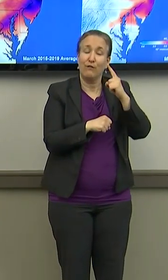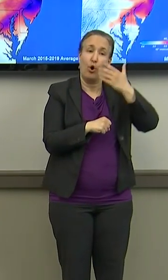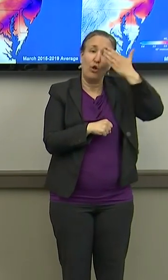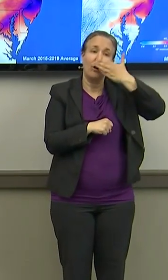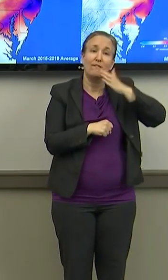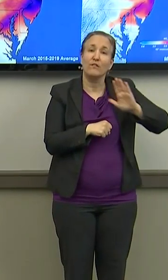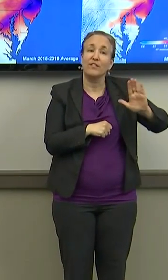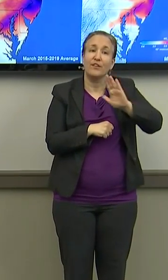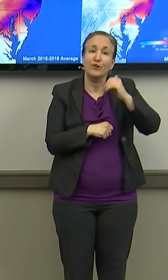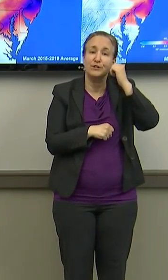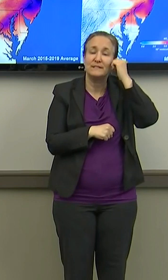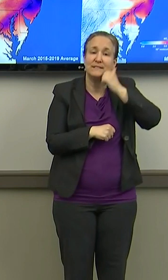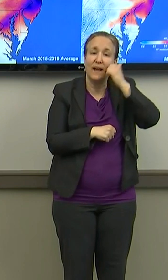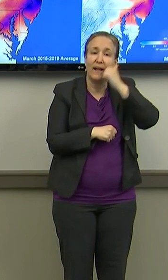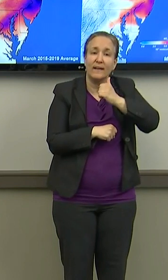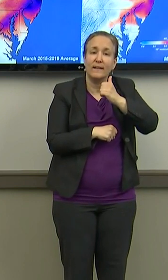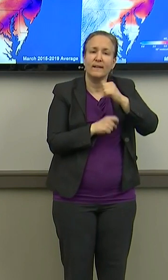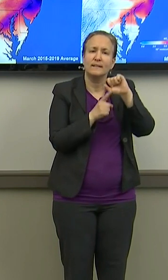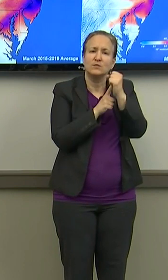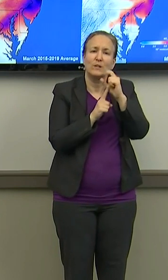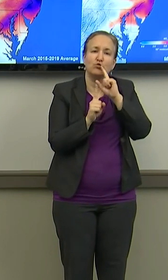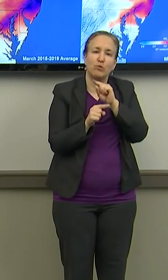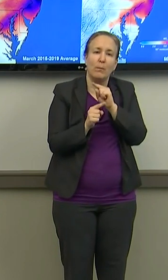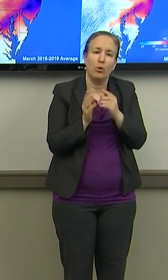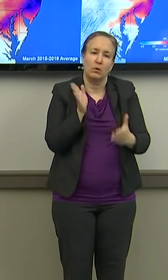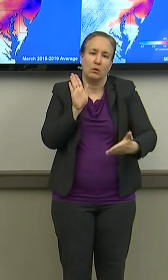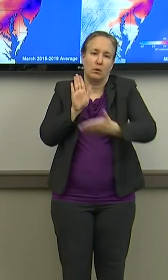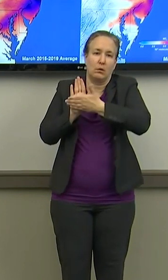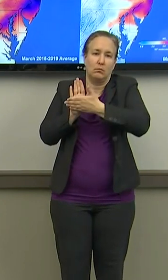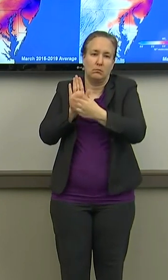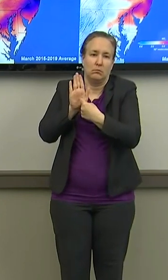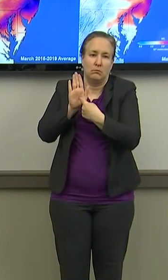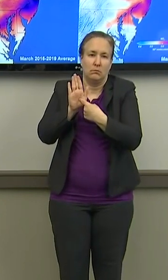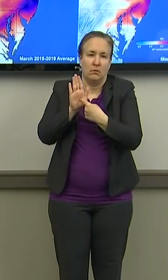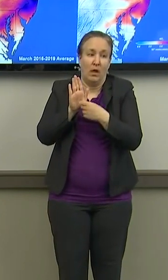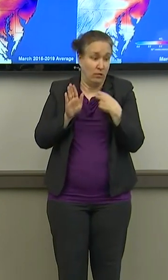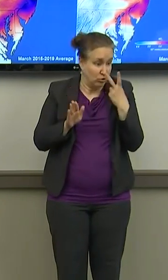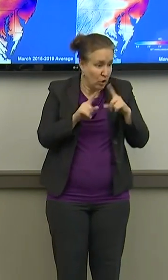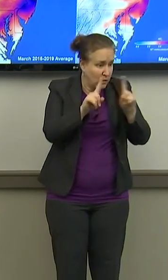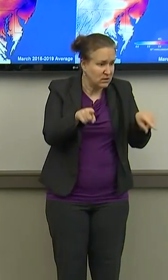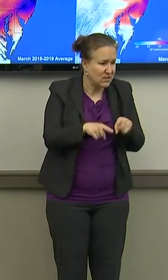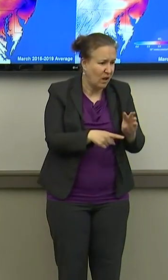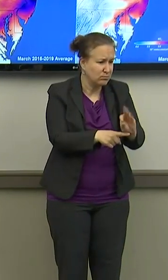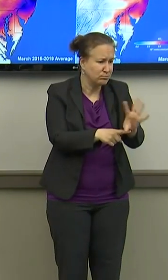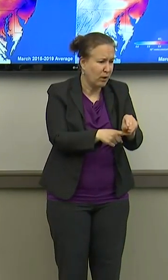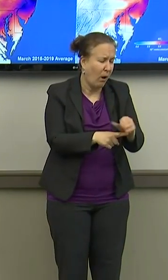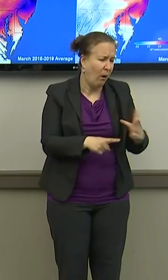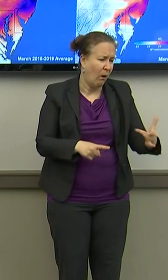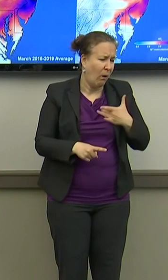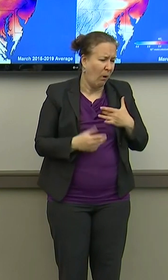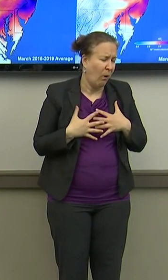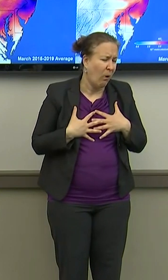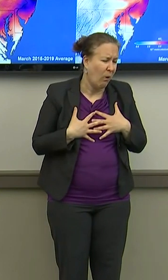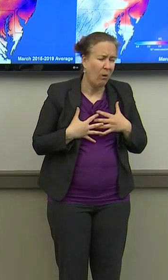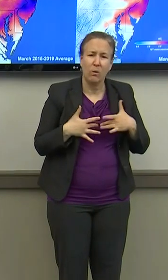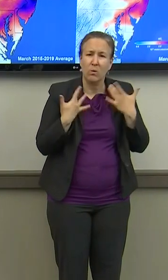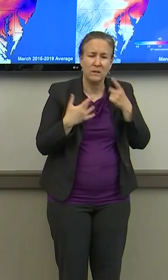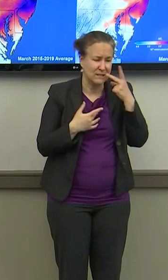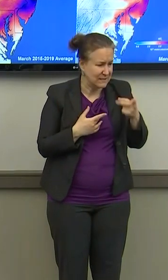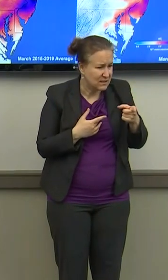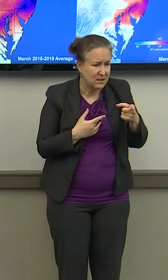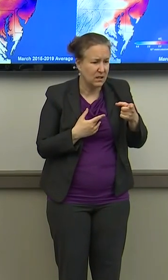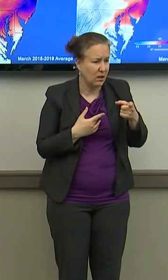cover of their daily situational report. They were so touched and so thrilled to see